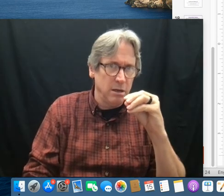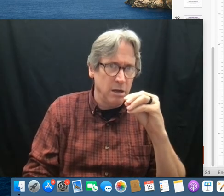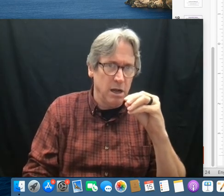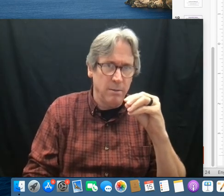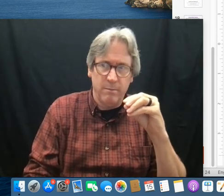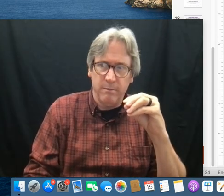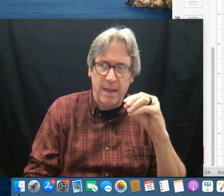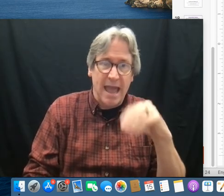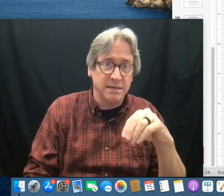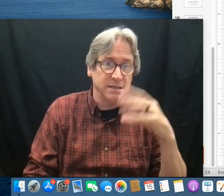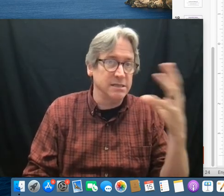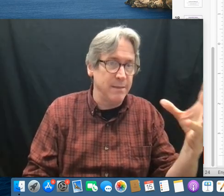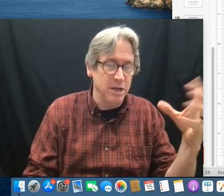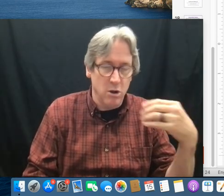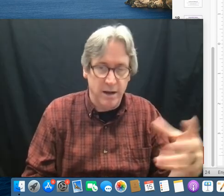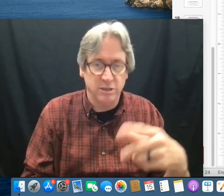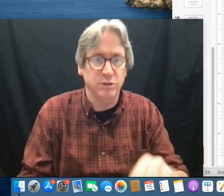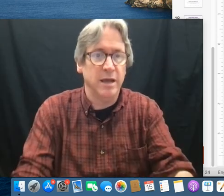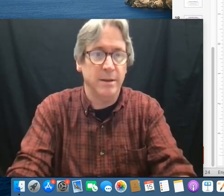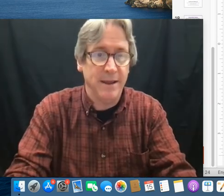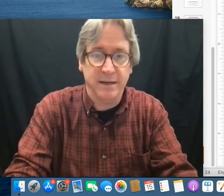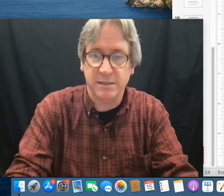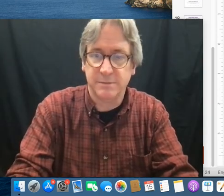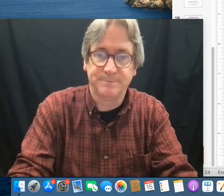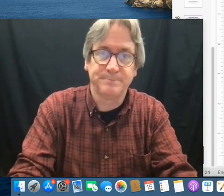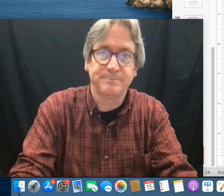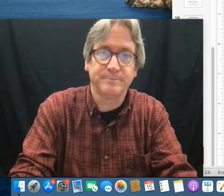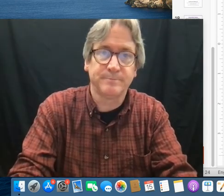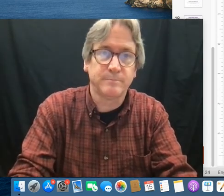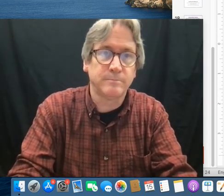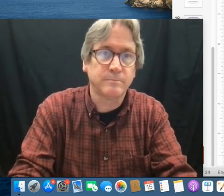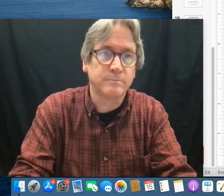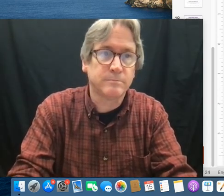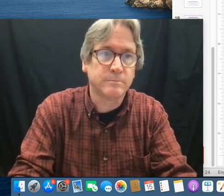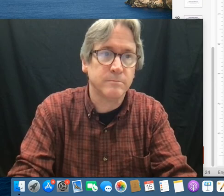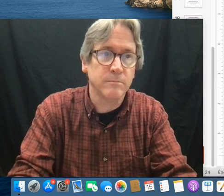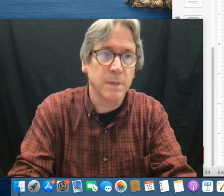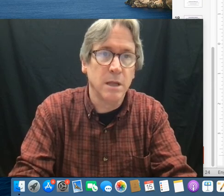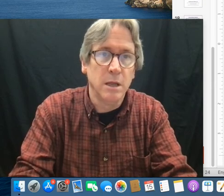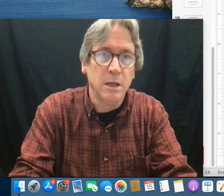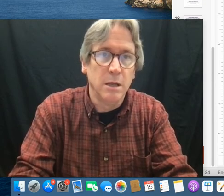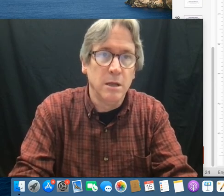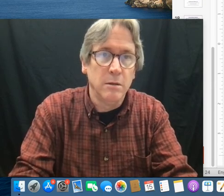And that's the end. So that's an encompassing thing of the entire chapter. Take a look at the videos in the